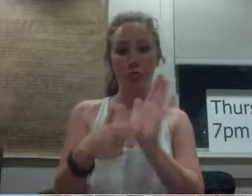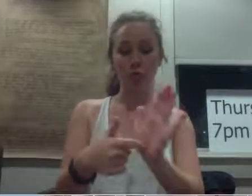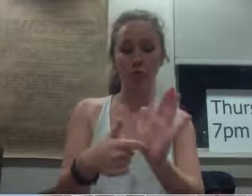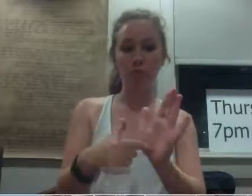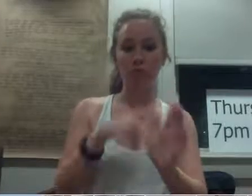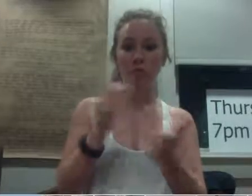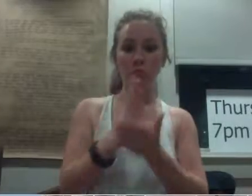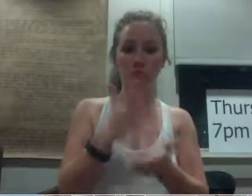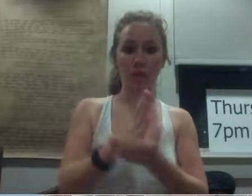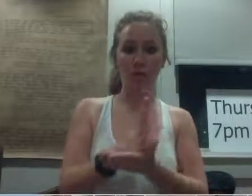such as